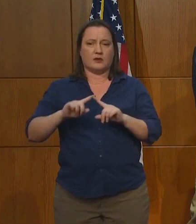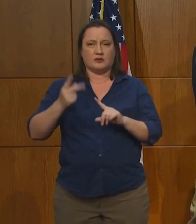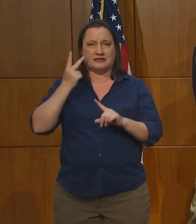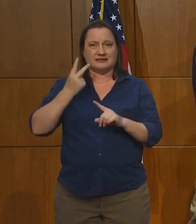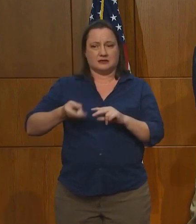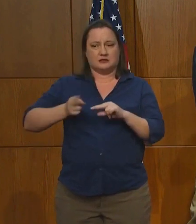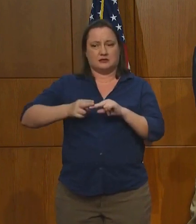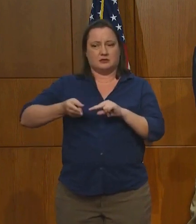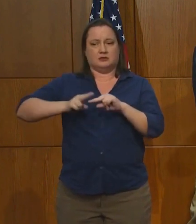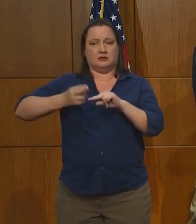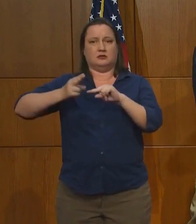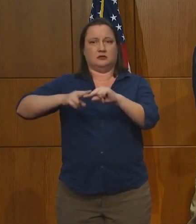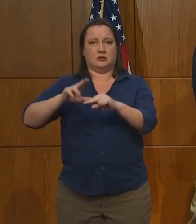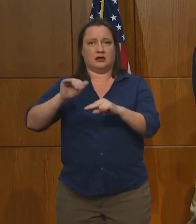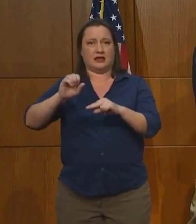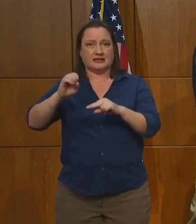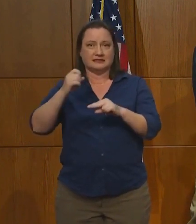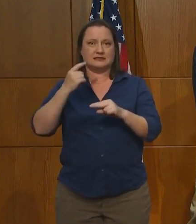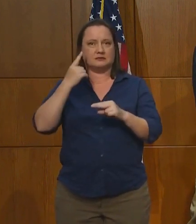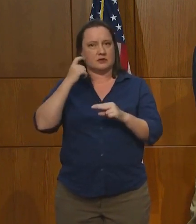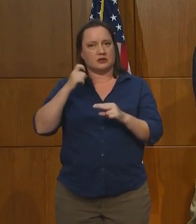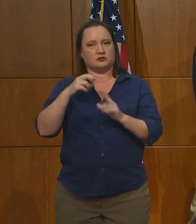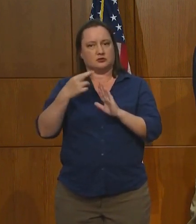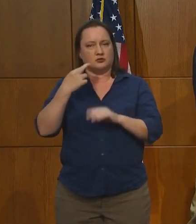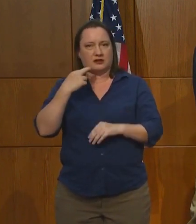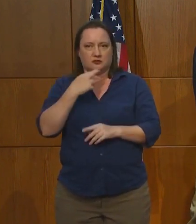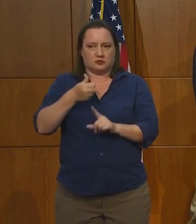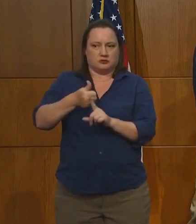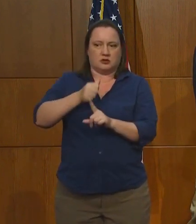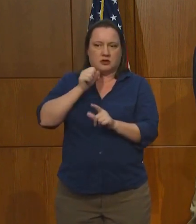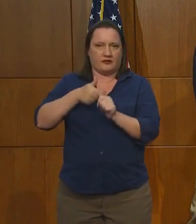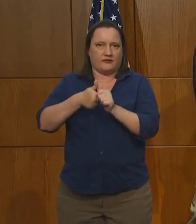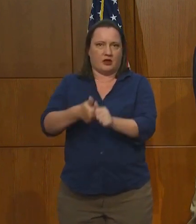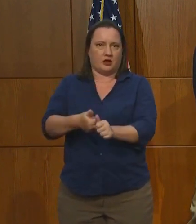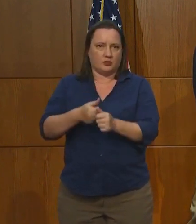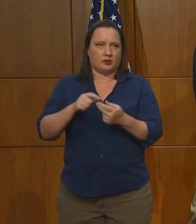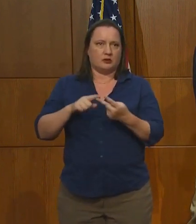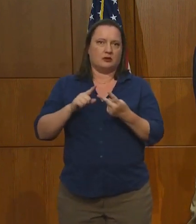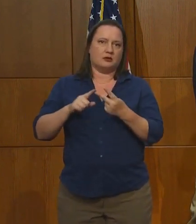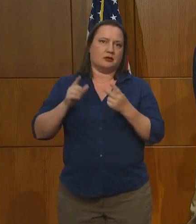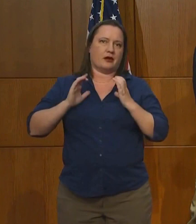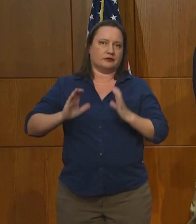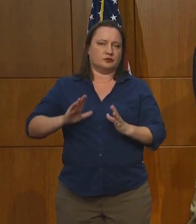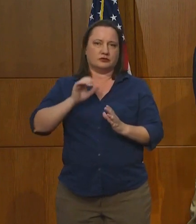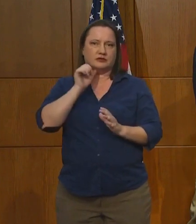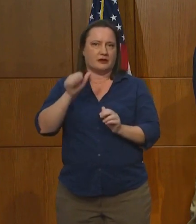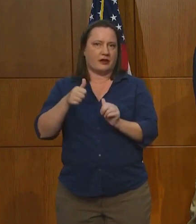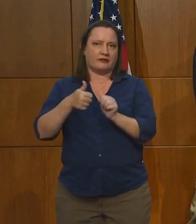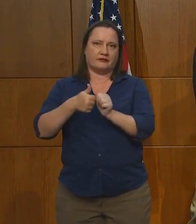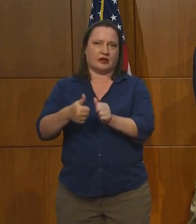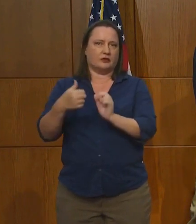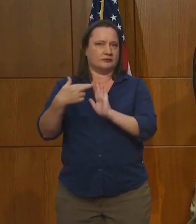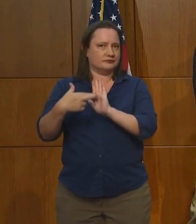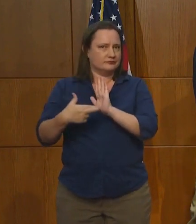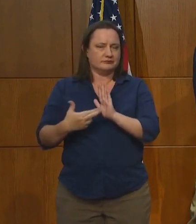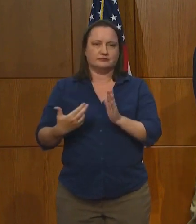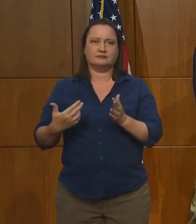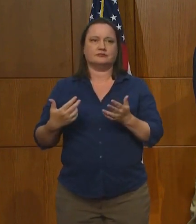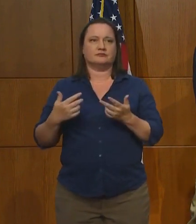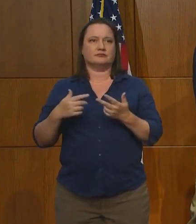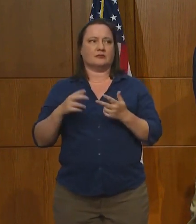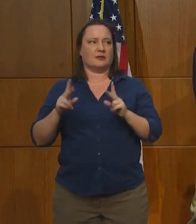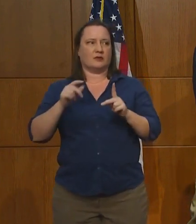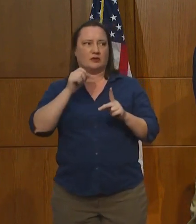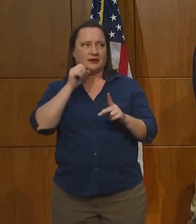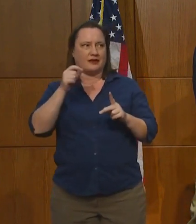of cases, linked to non-compliance and people not, following safer at home orders and, choosing to